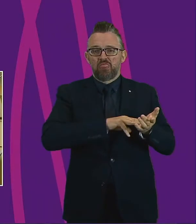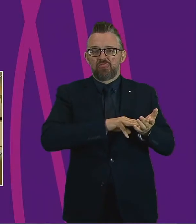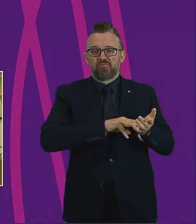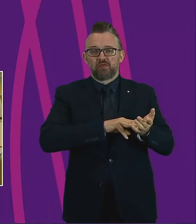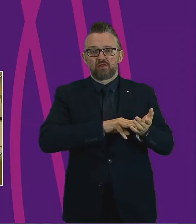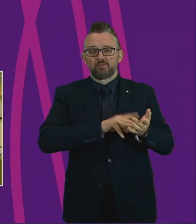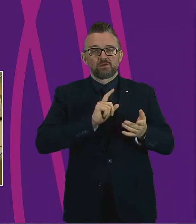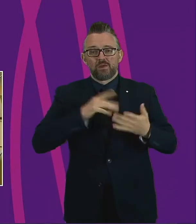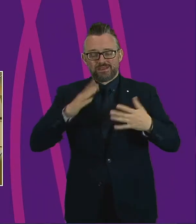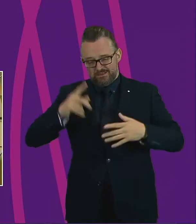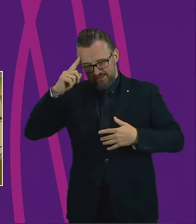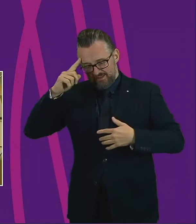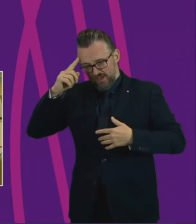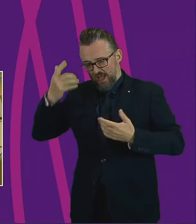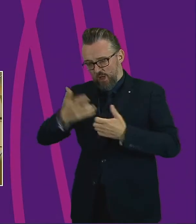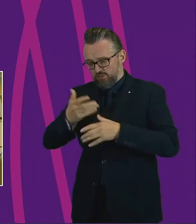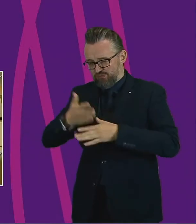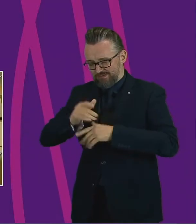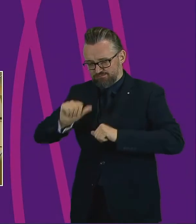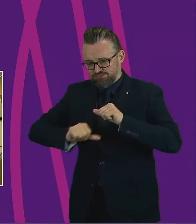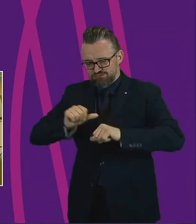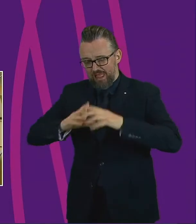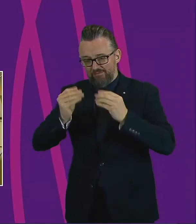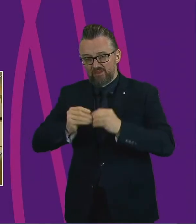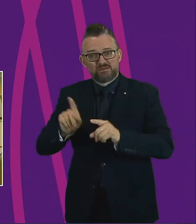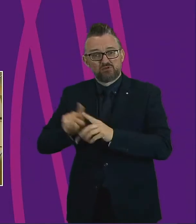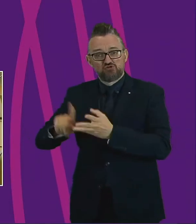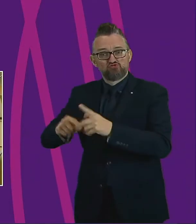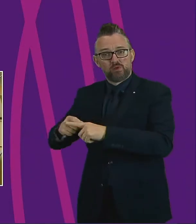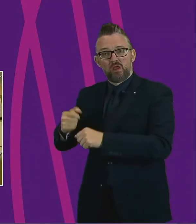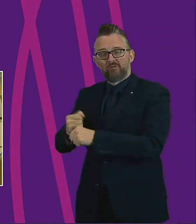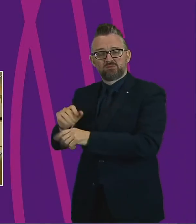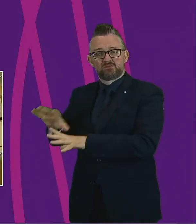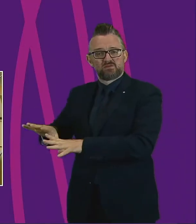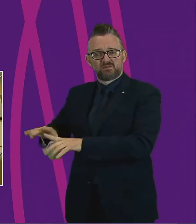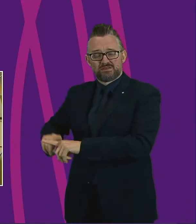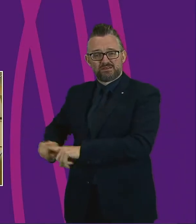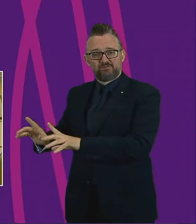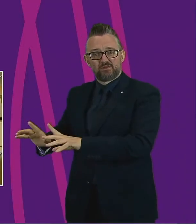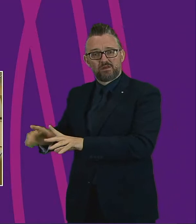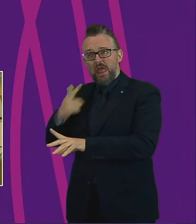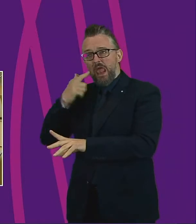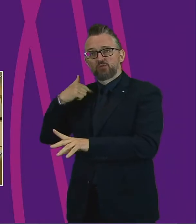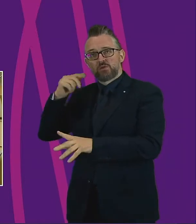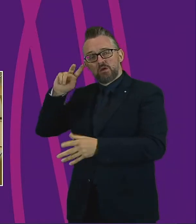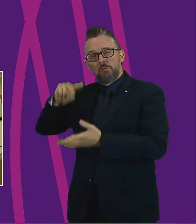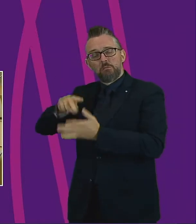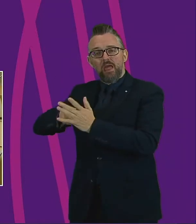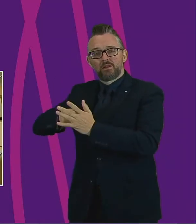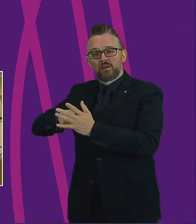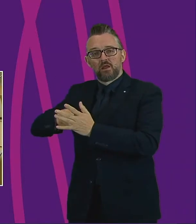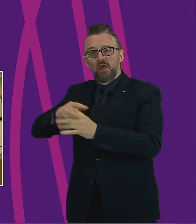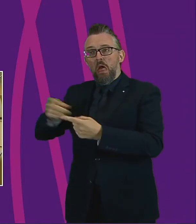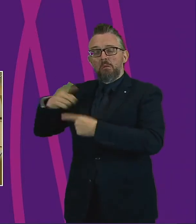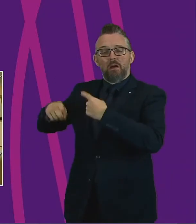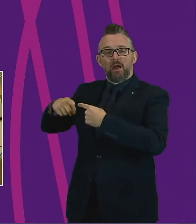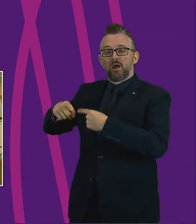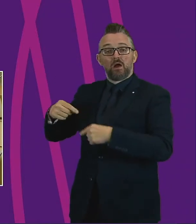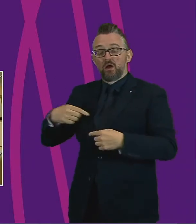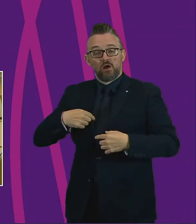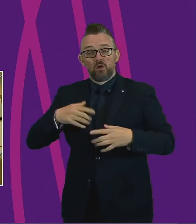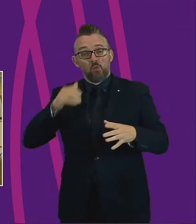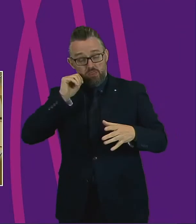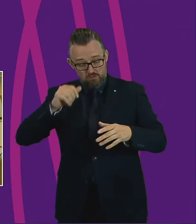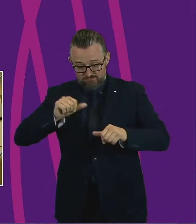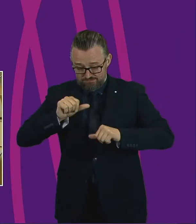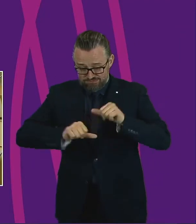worked through the practicalities and the difficult issues the way the UK government had to do just last week. So we will continue to work through difficult issues.